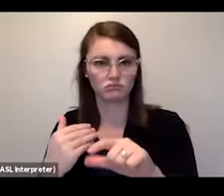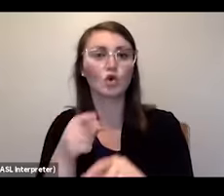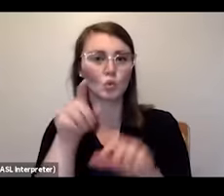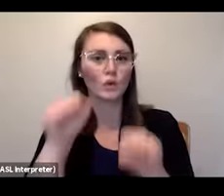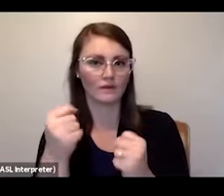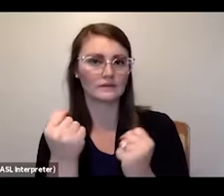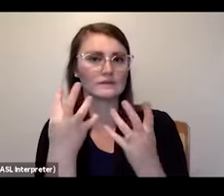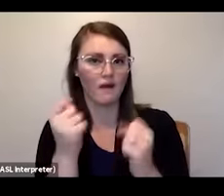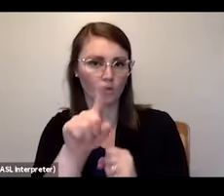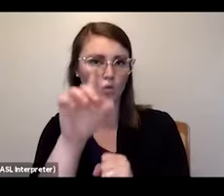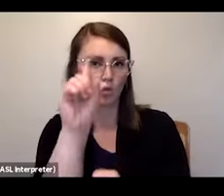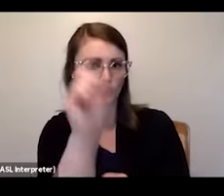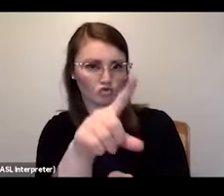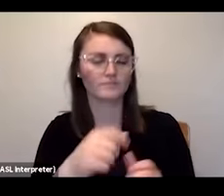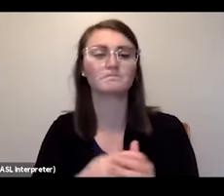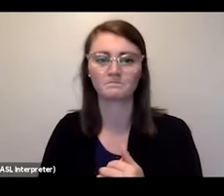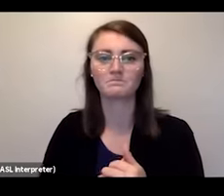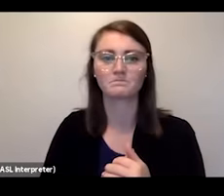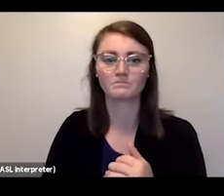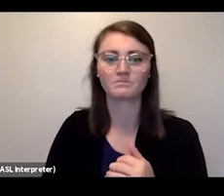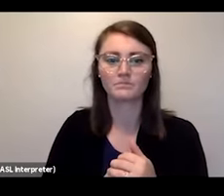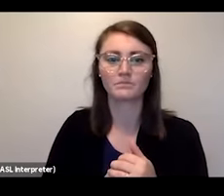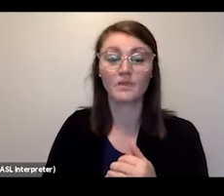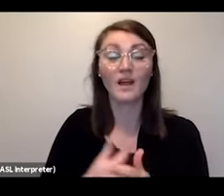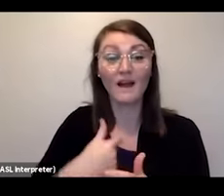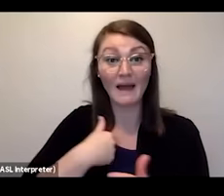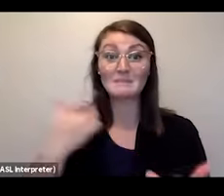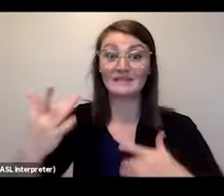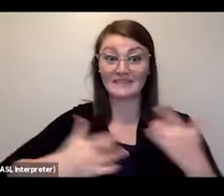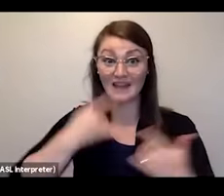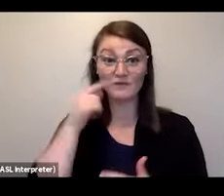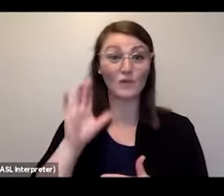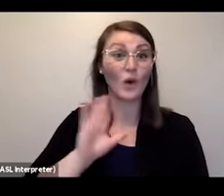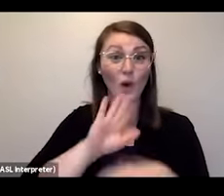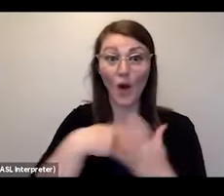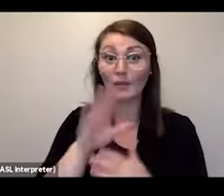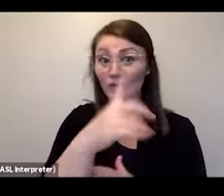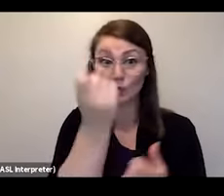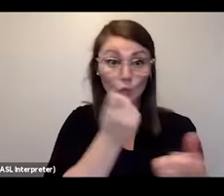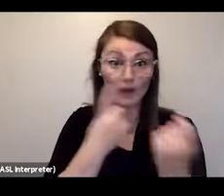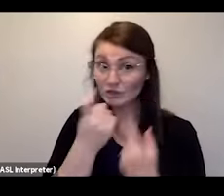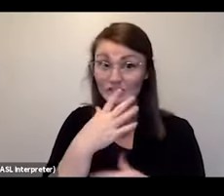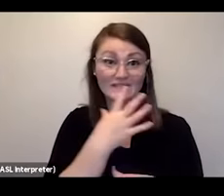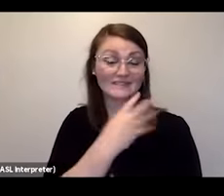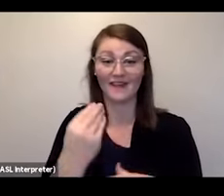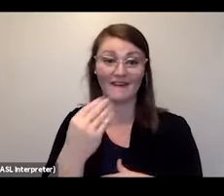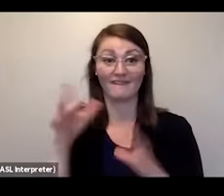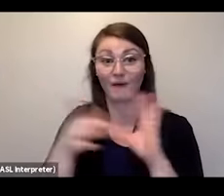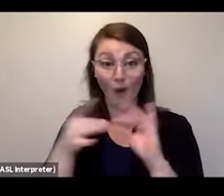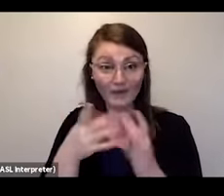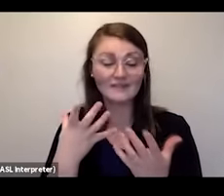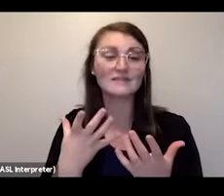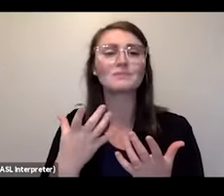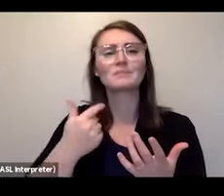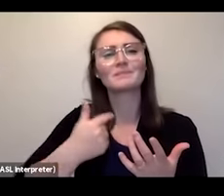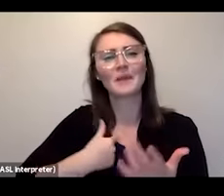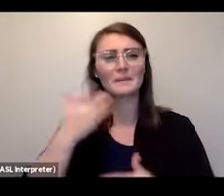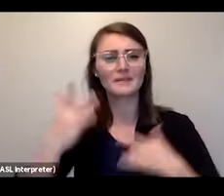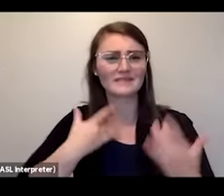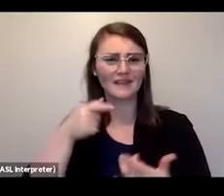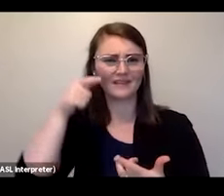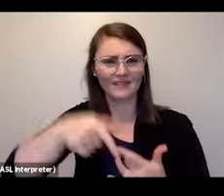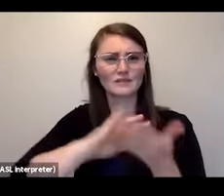thrilled for the presentations and discussions that await us, I am even more excited to build for the chance to build a long-lasting community with all